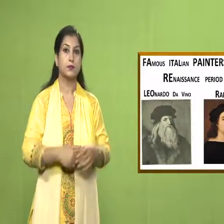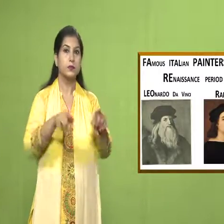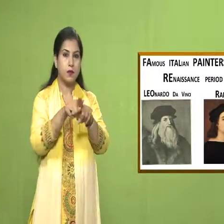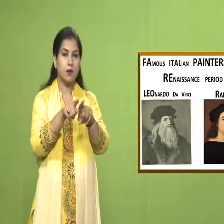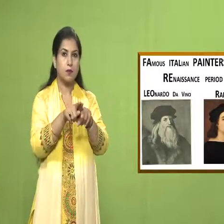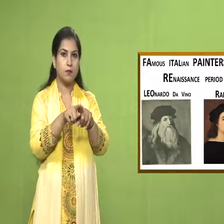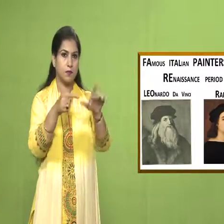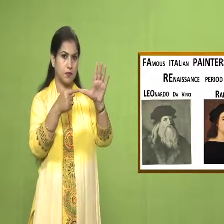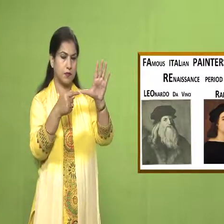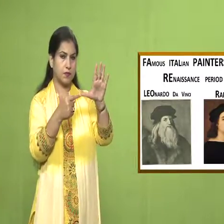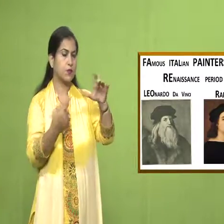and Titian.